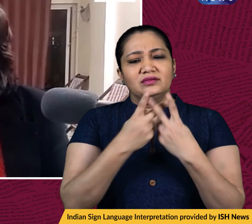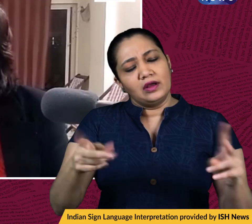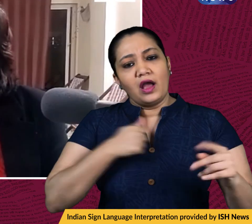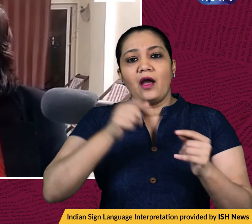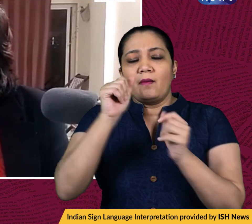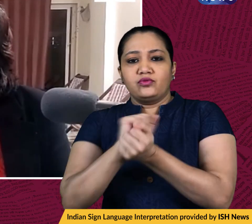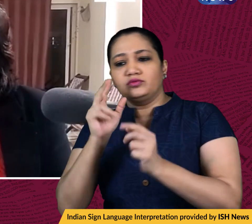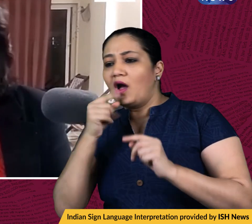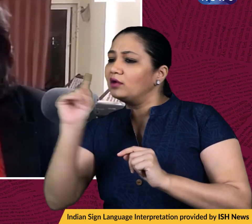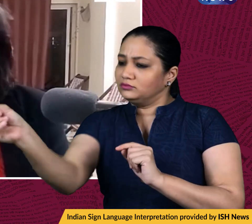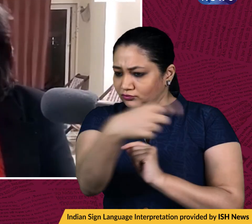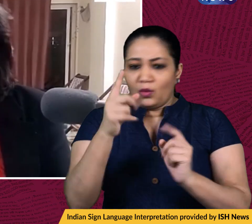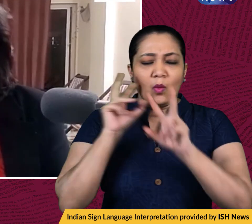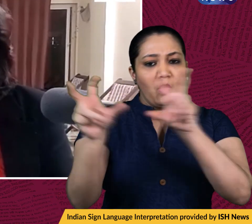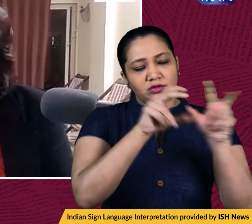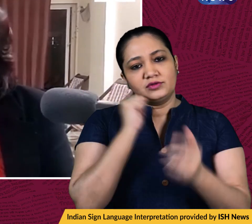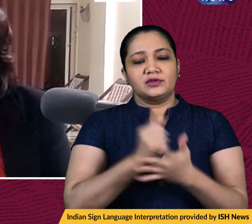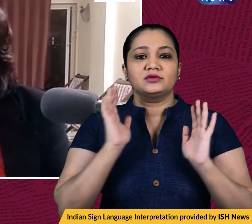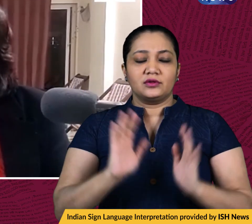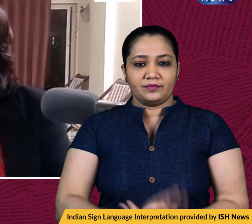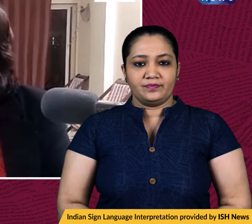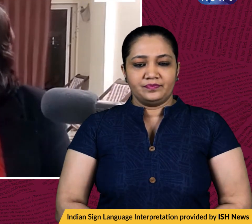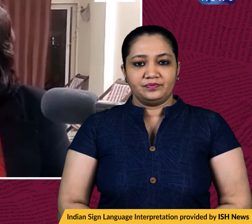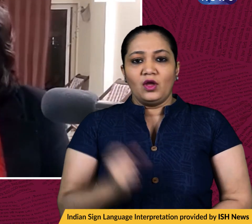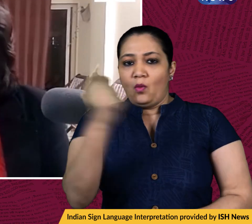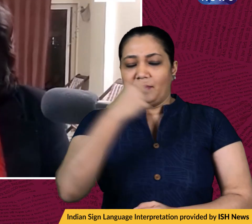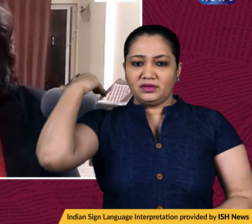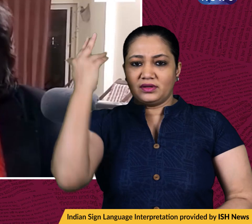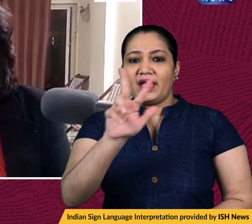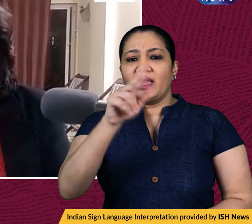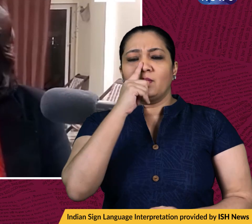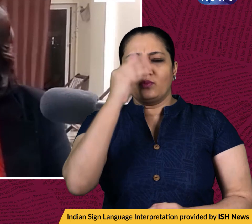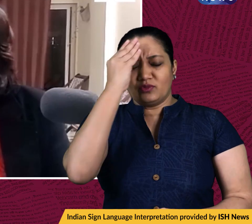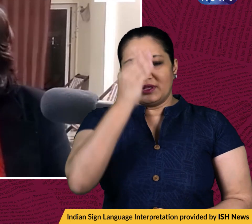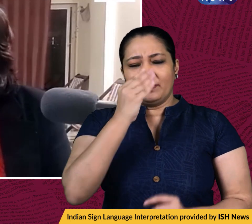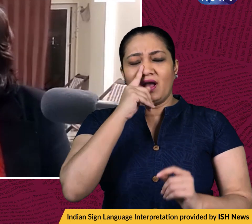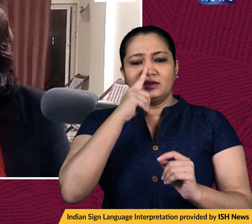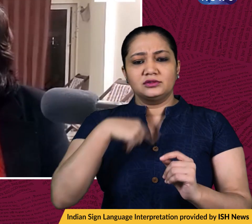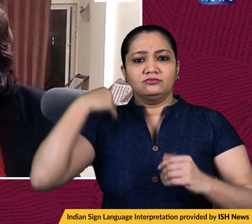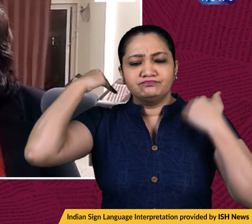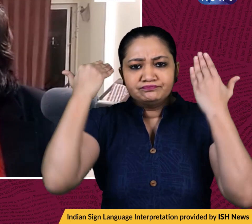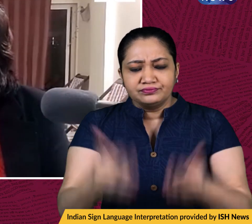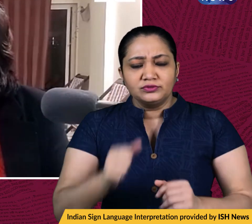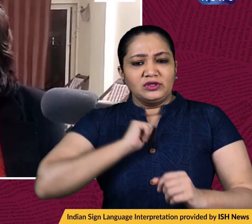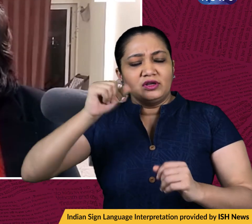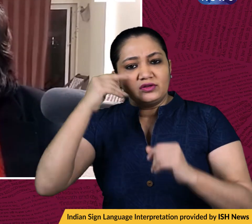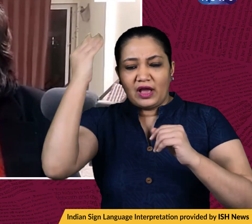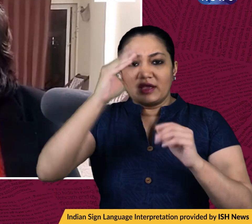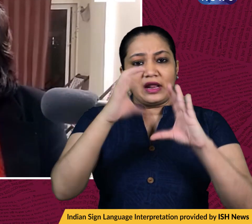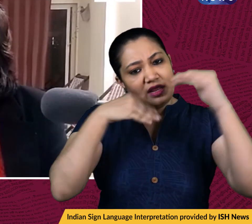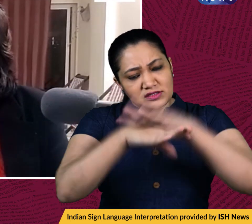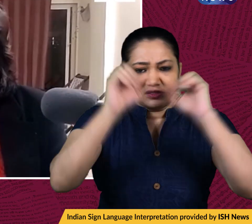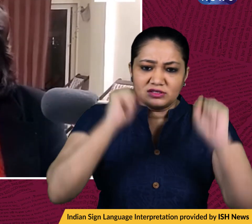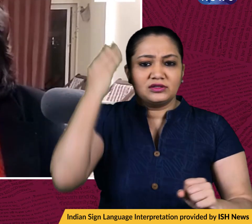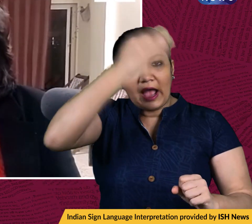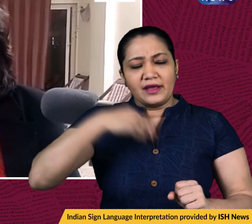unity, so I have asked the police to watch them," end quote. For a month now, 8 Muslim girls have been protesting for their right to